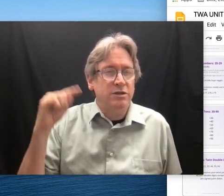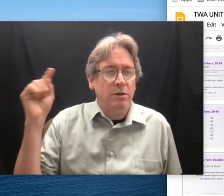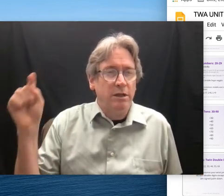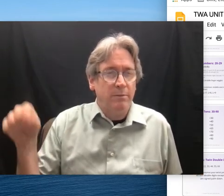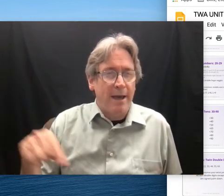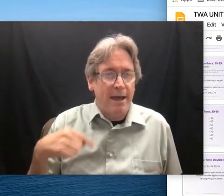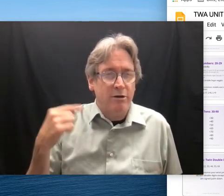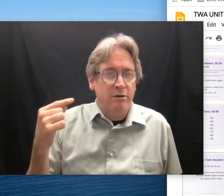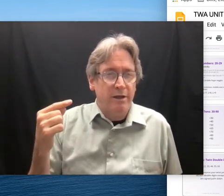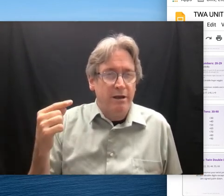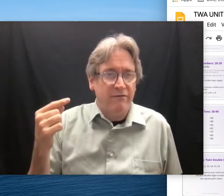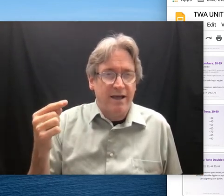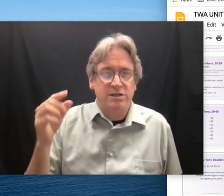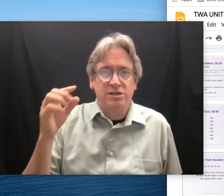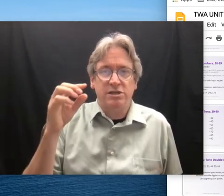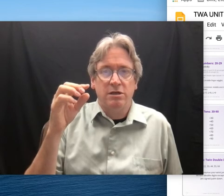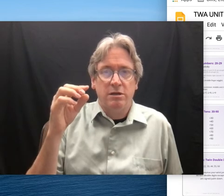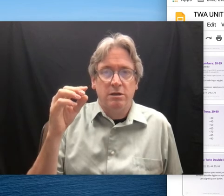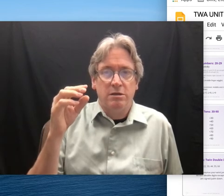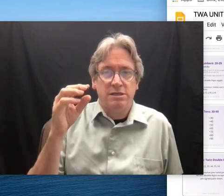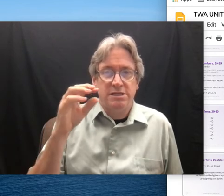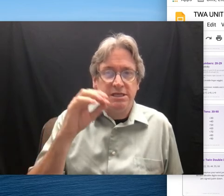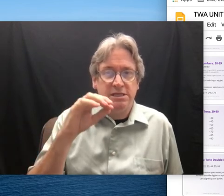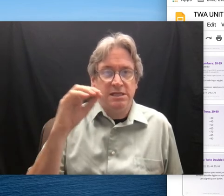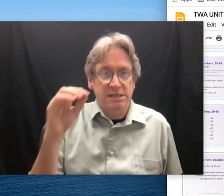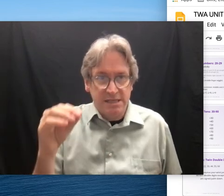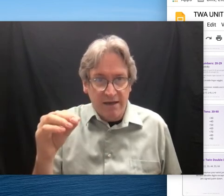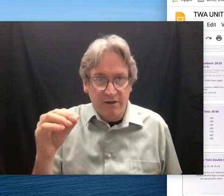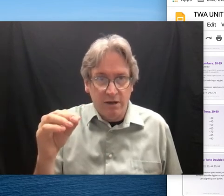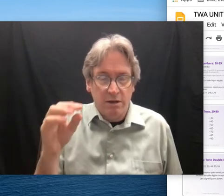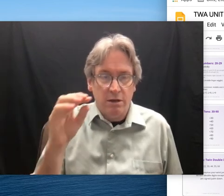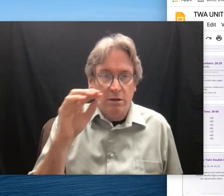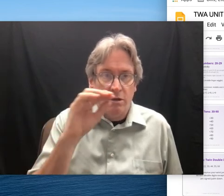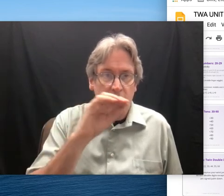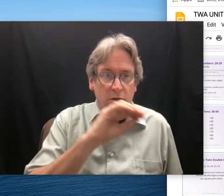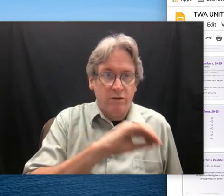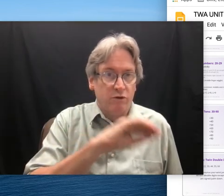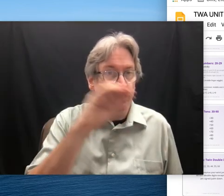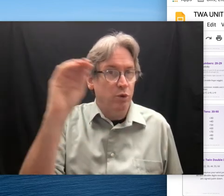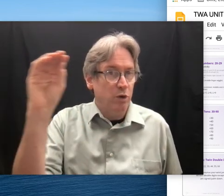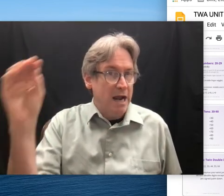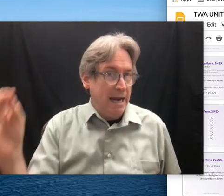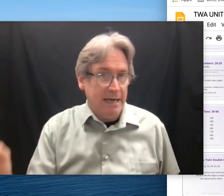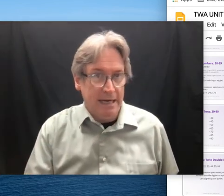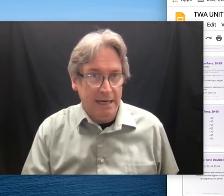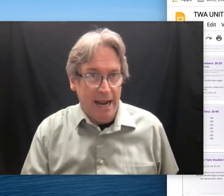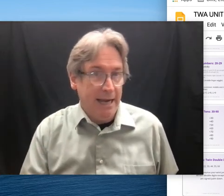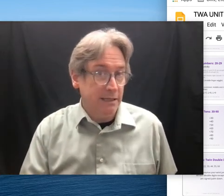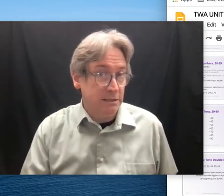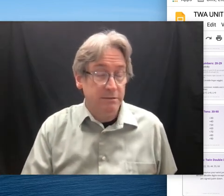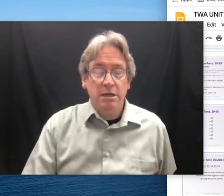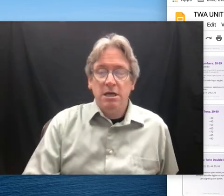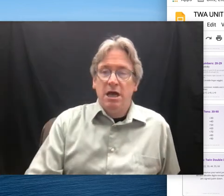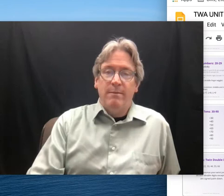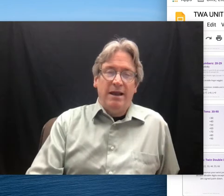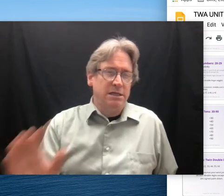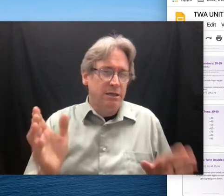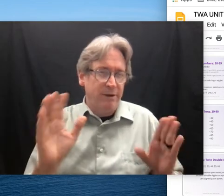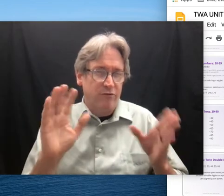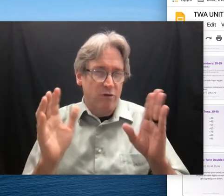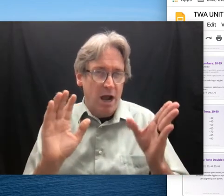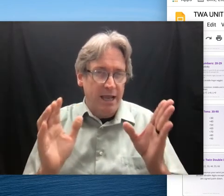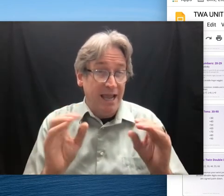into a little pattern that affects 67 through 98. And